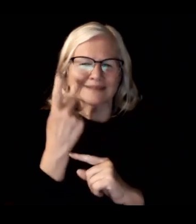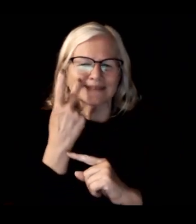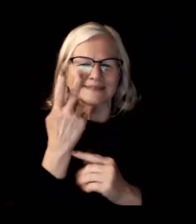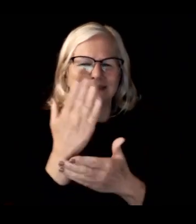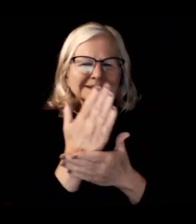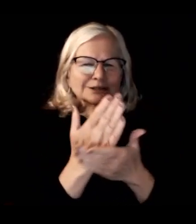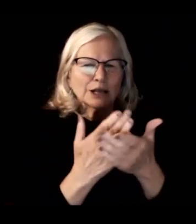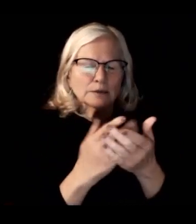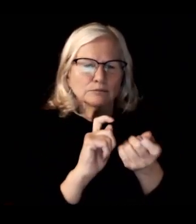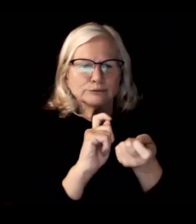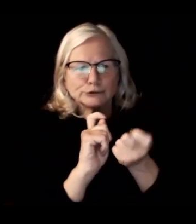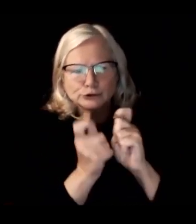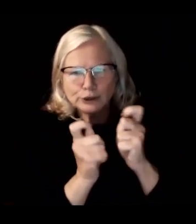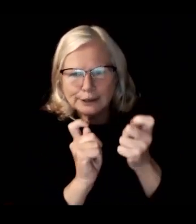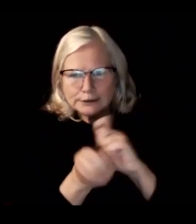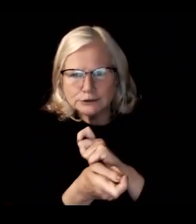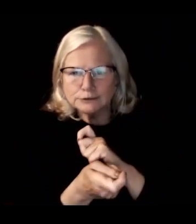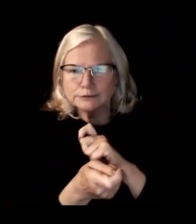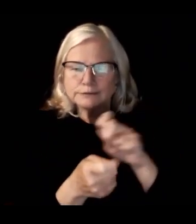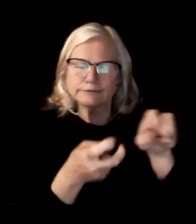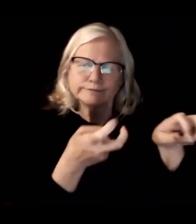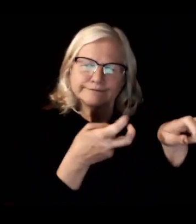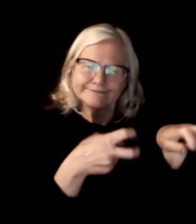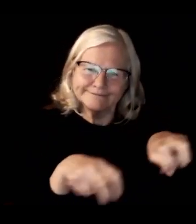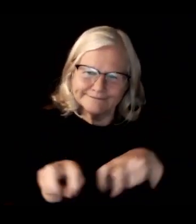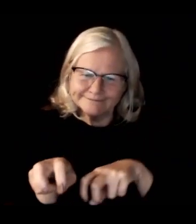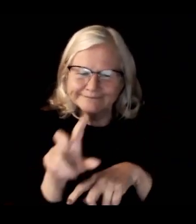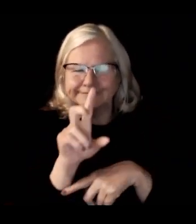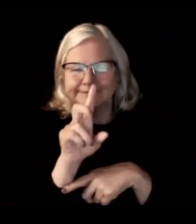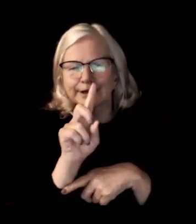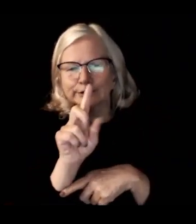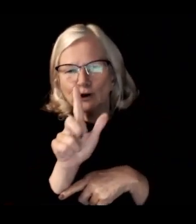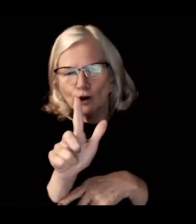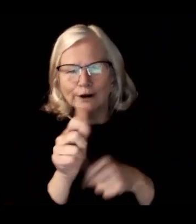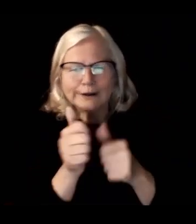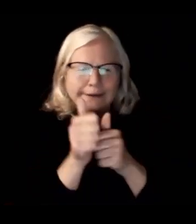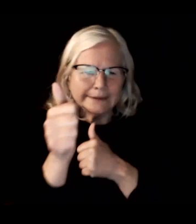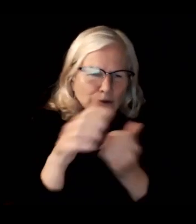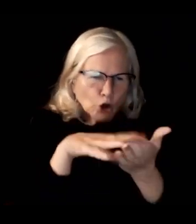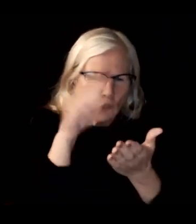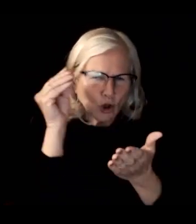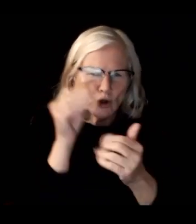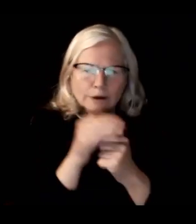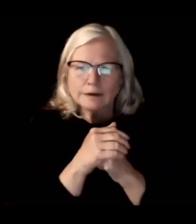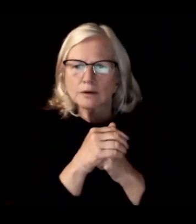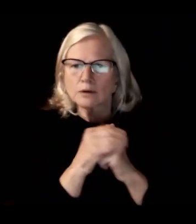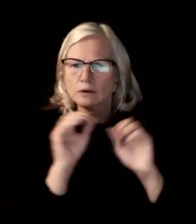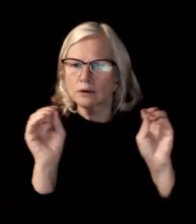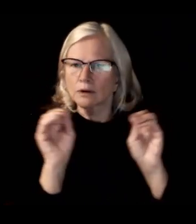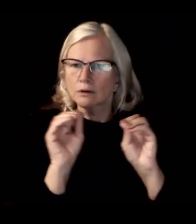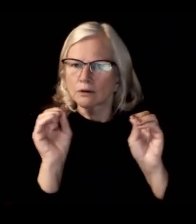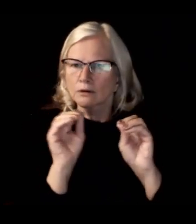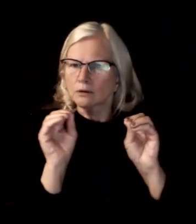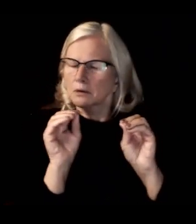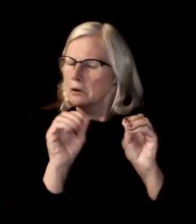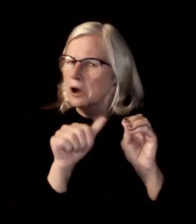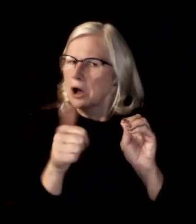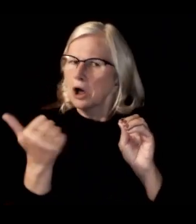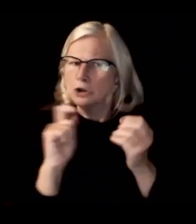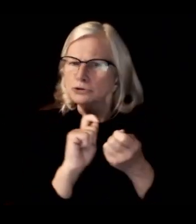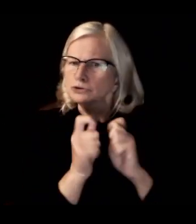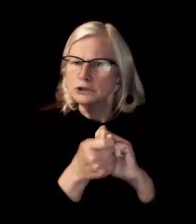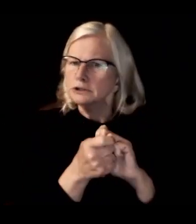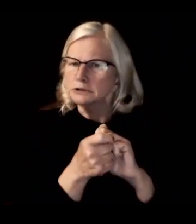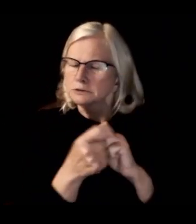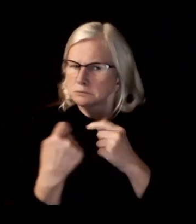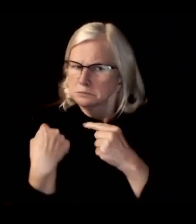started, but you haven't seen any similar decisions made since school started. Correct. And just to be clear